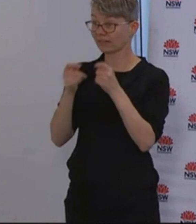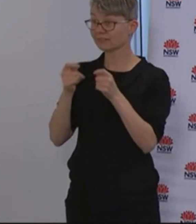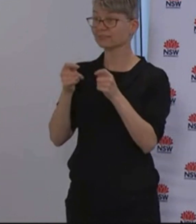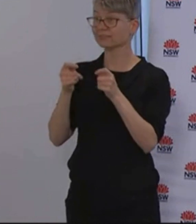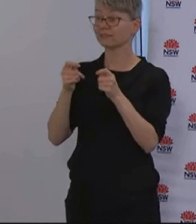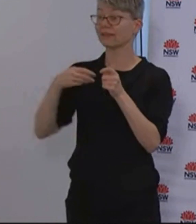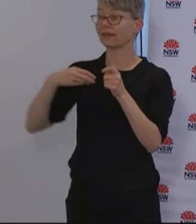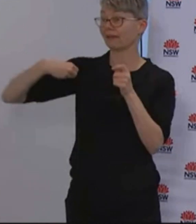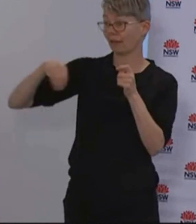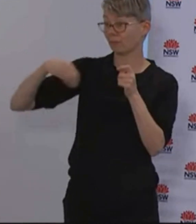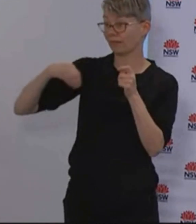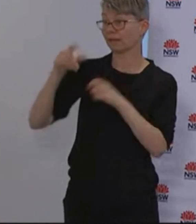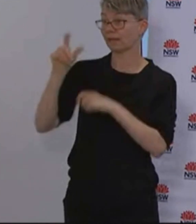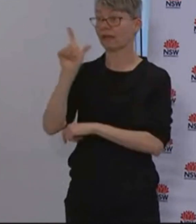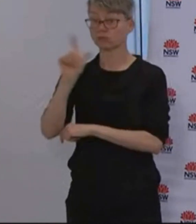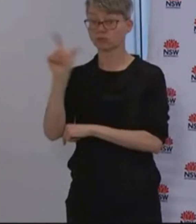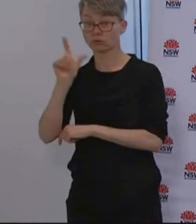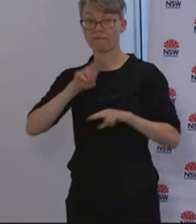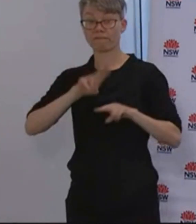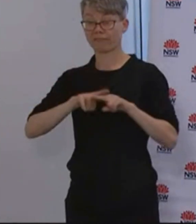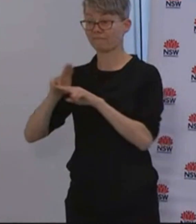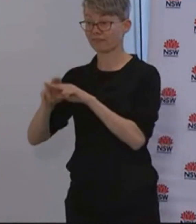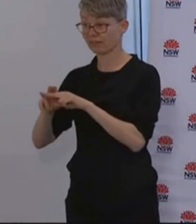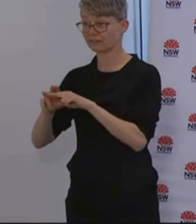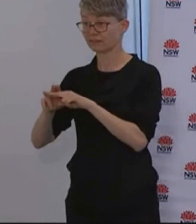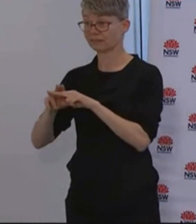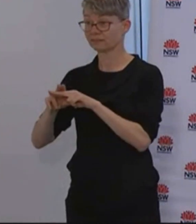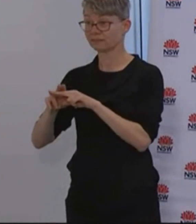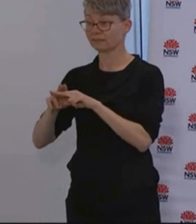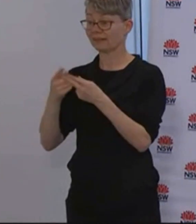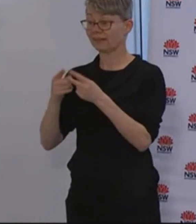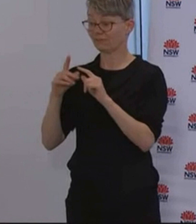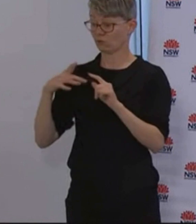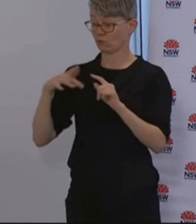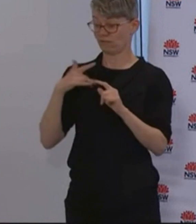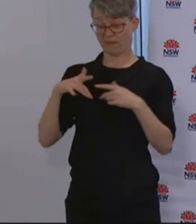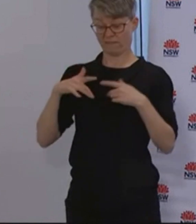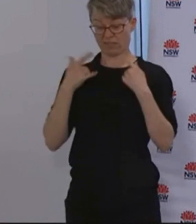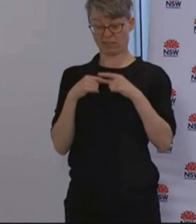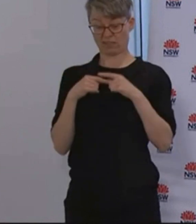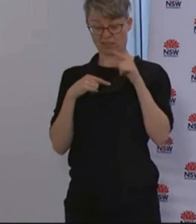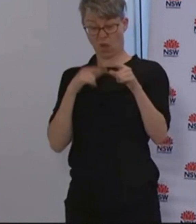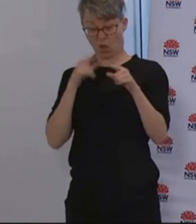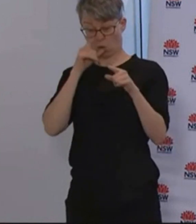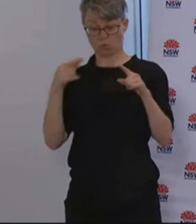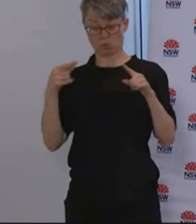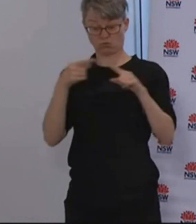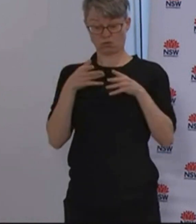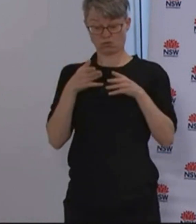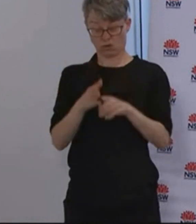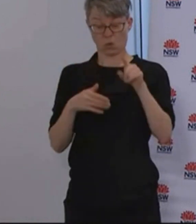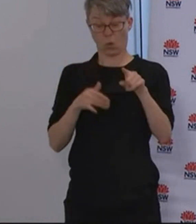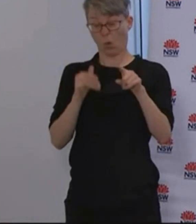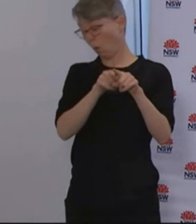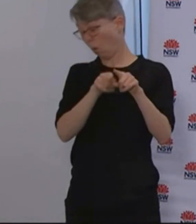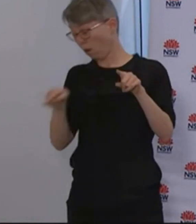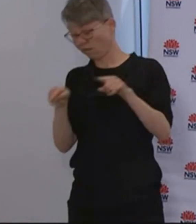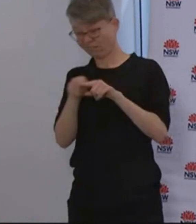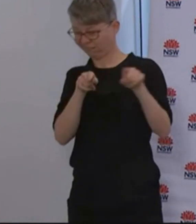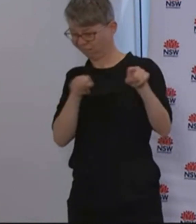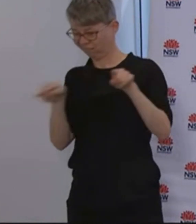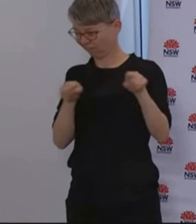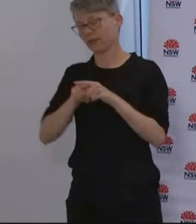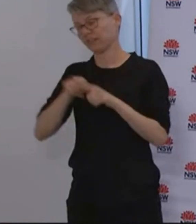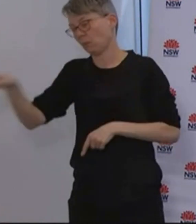and Fairfield if they live in those areas and it's equidistant for them to travel. And I acknowledge